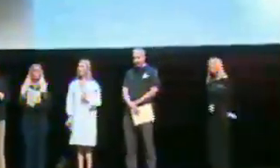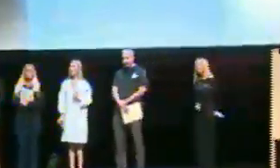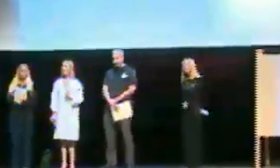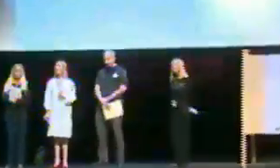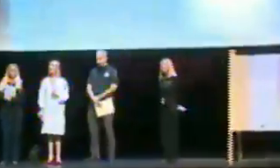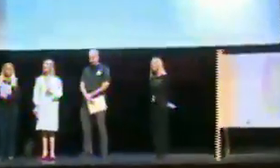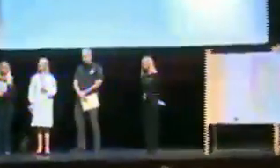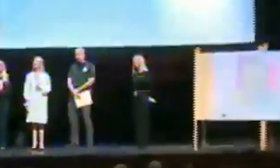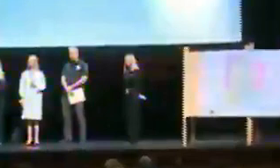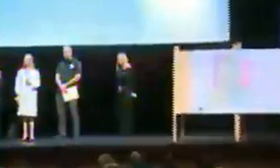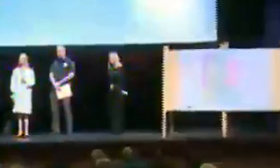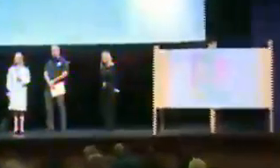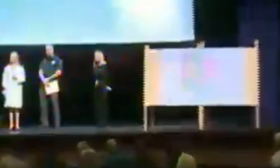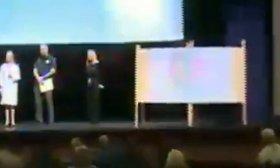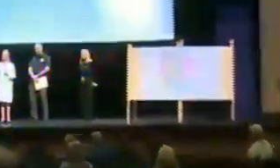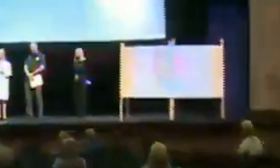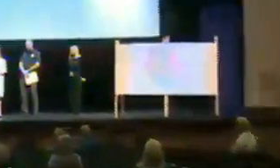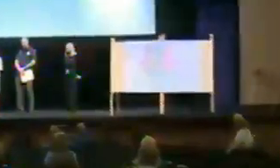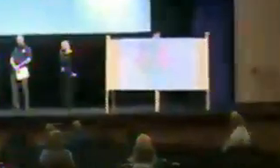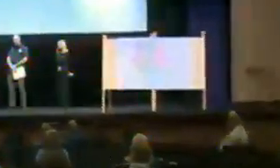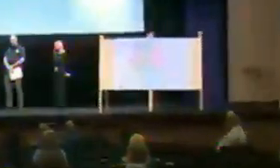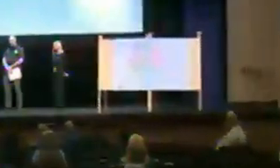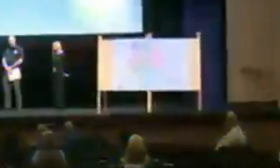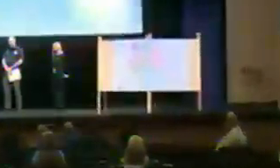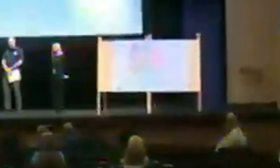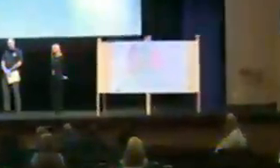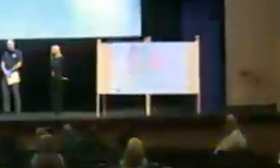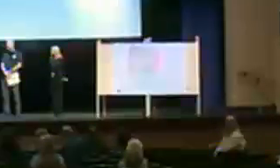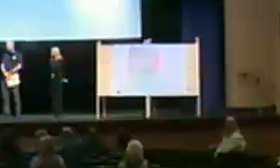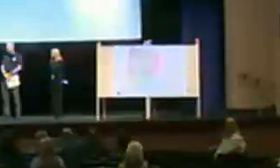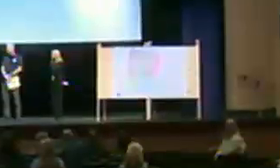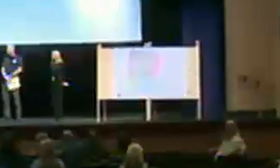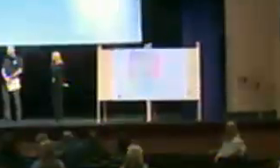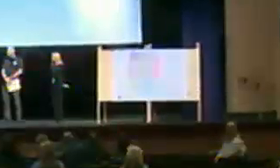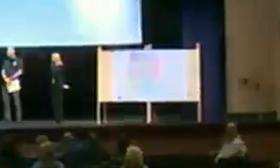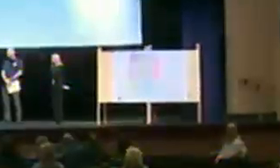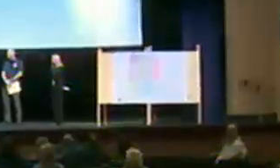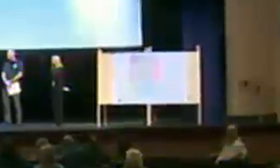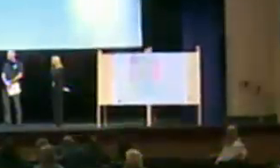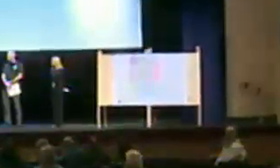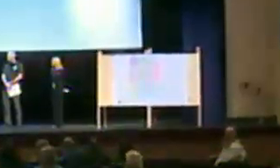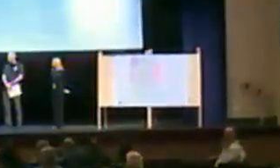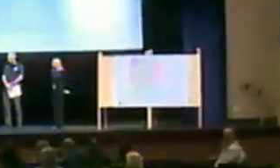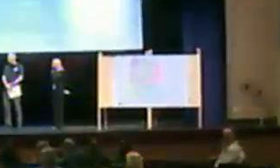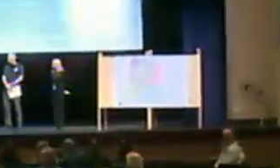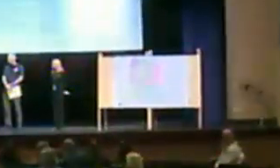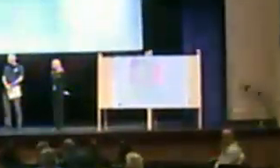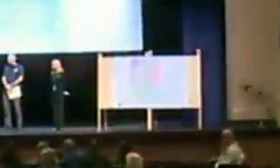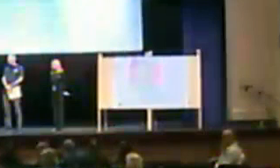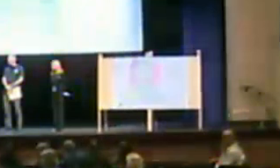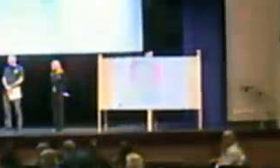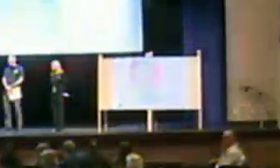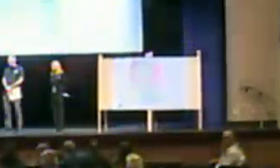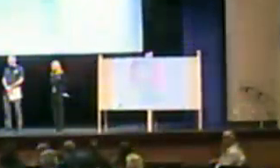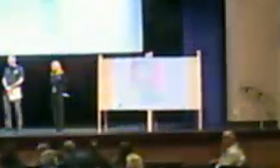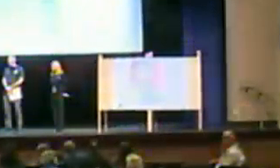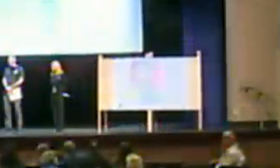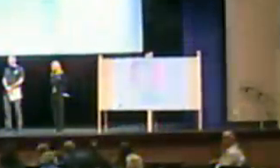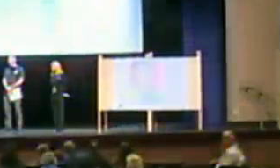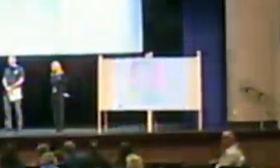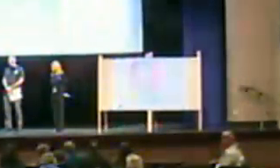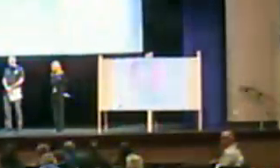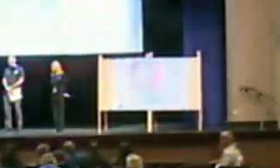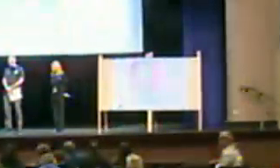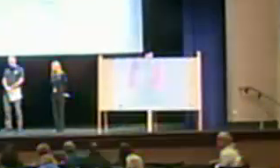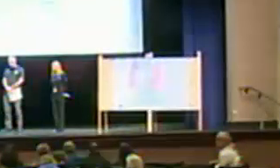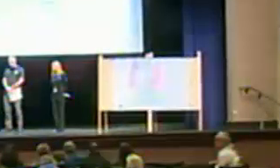Mayor. We will be posting the Q&A on the website, countyofsb.org. You can continue to reach out to us through